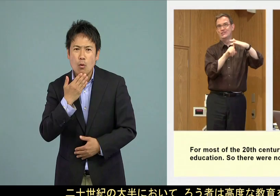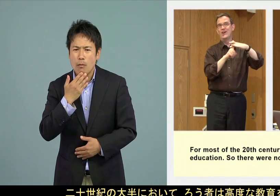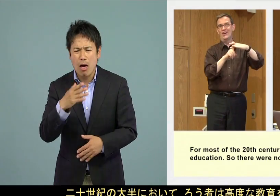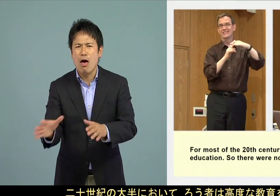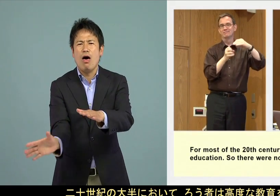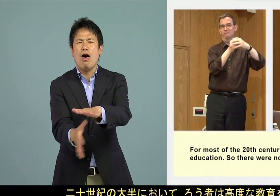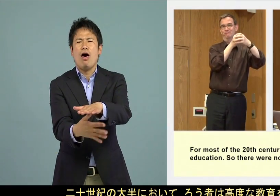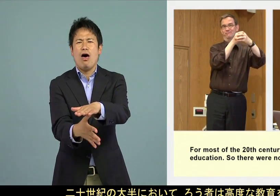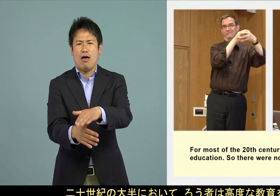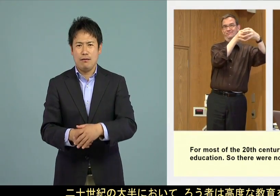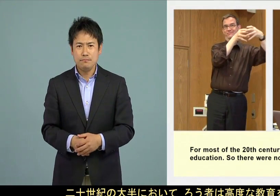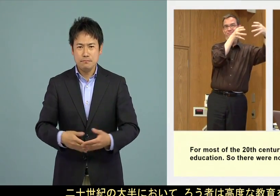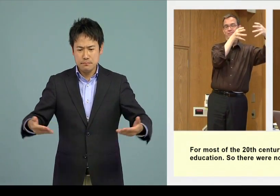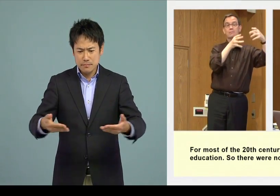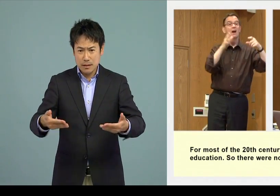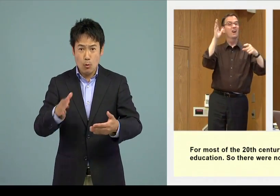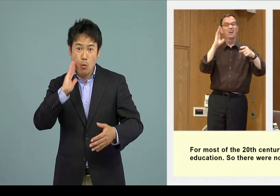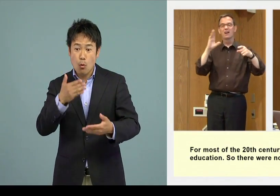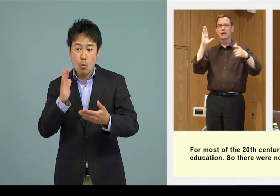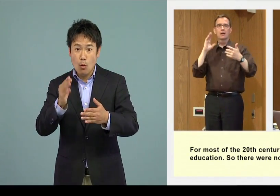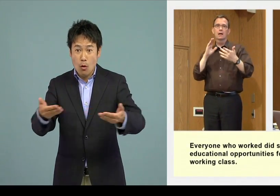were no professional deaf people.